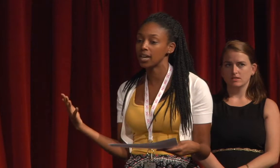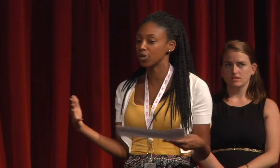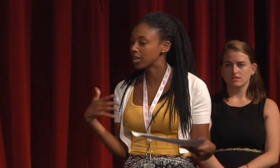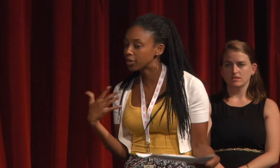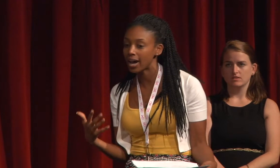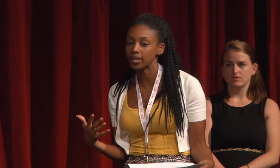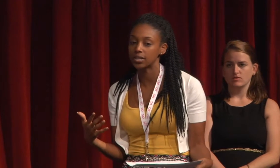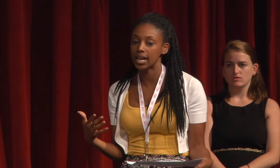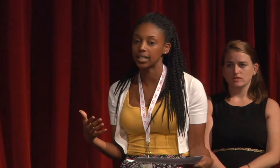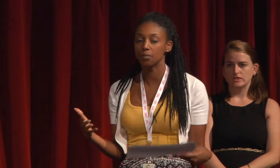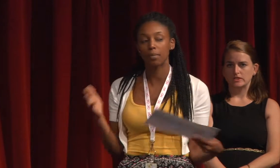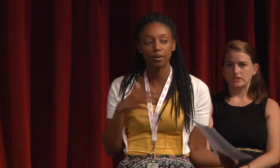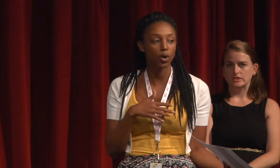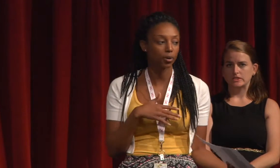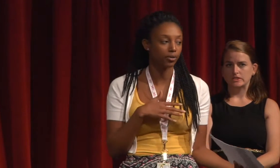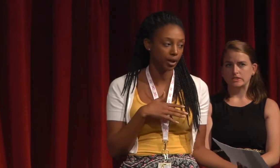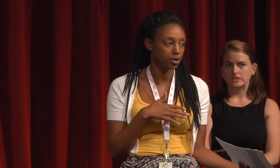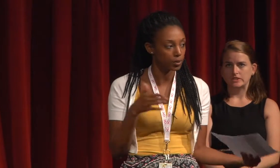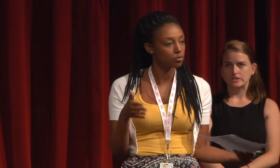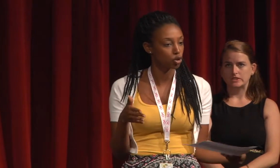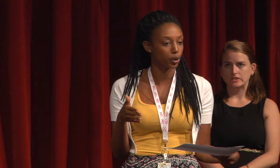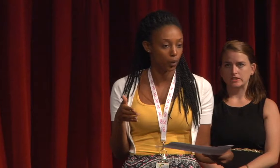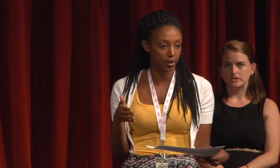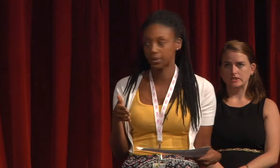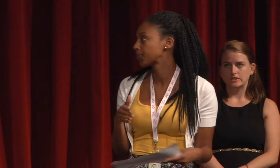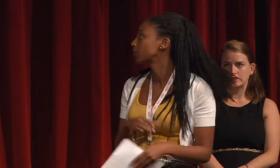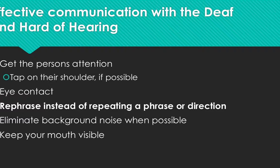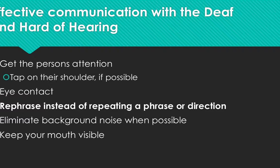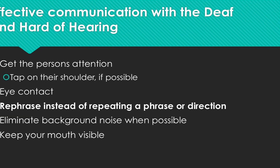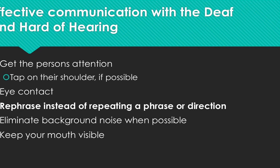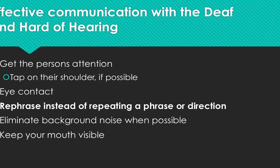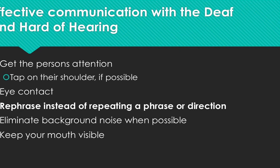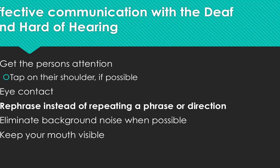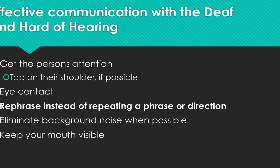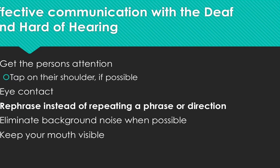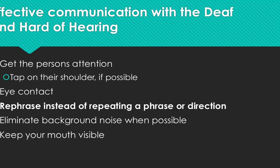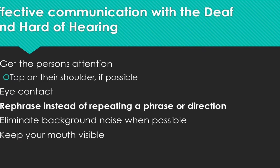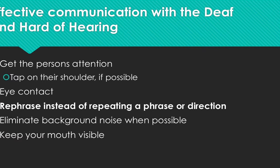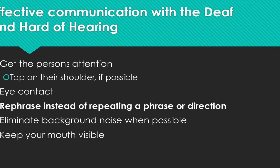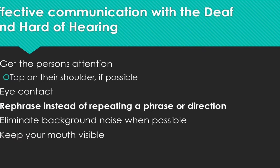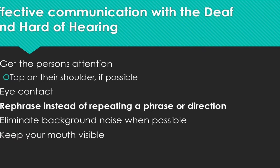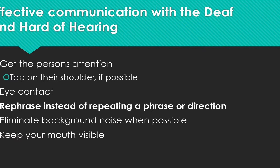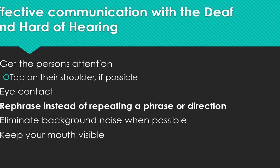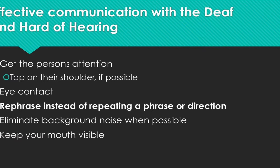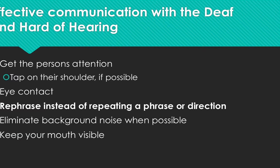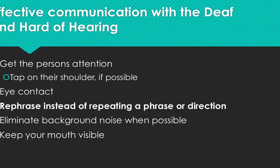and you think they're not understanding, maybe try to rephrase it with some shorter words. When possible, try to eliminate any